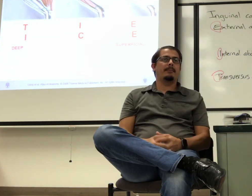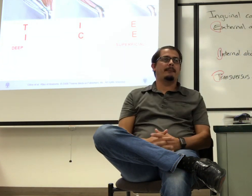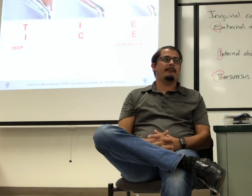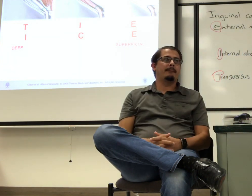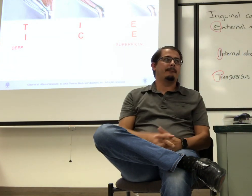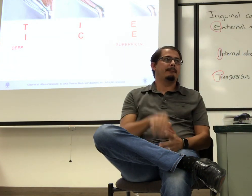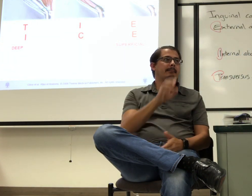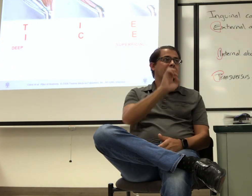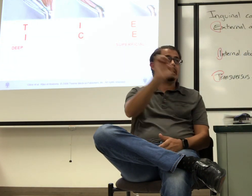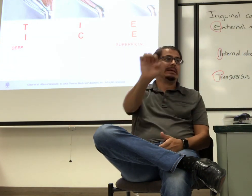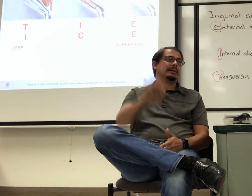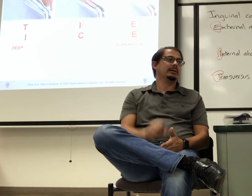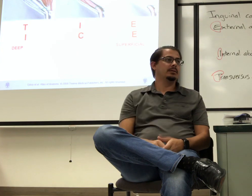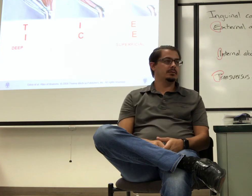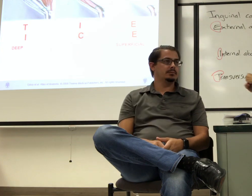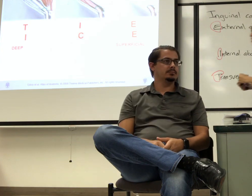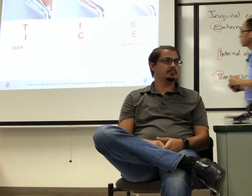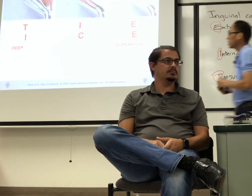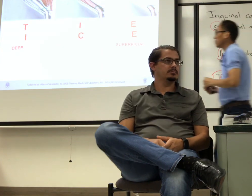EE.